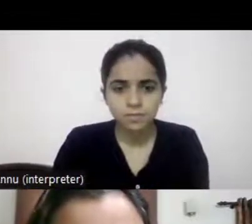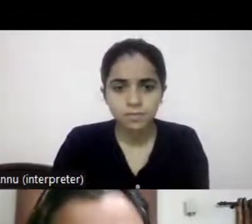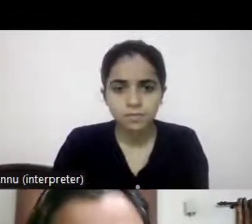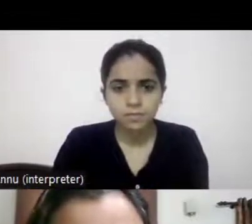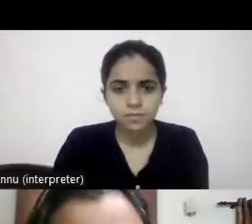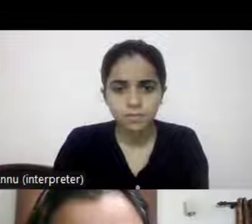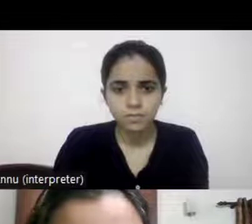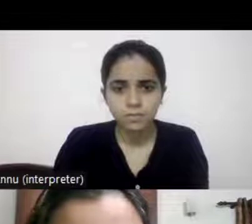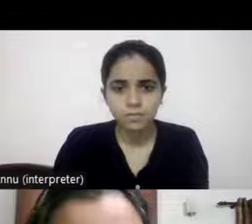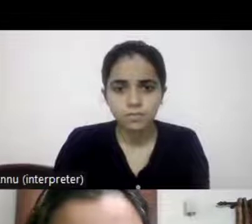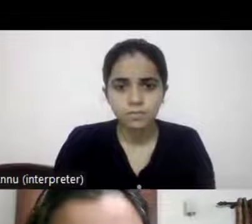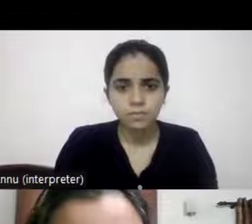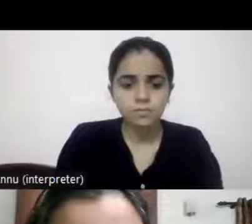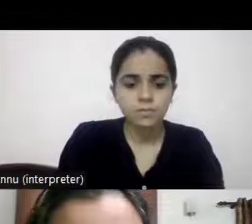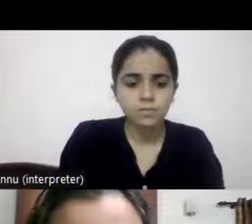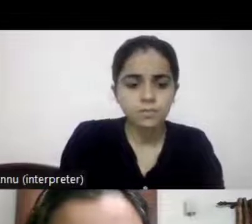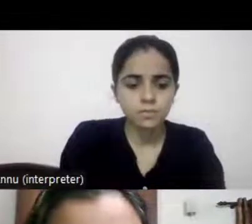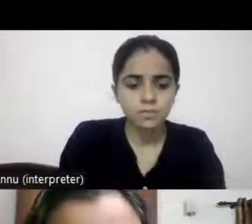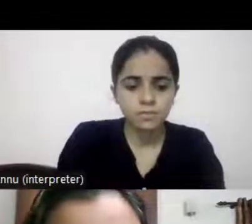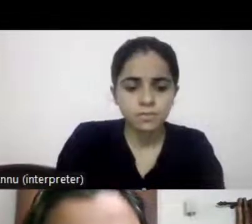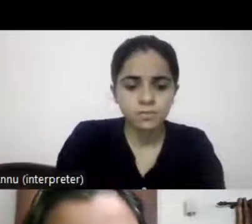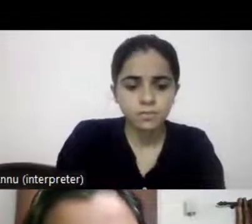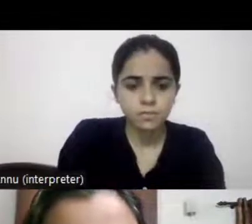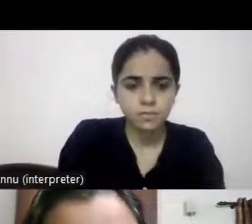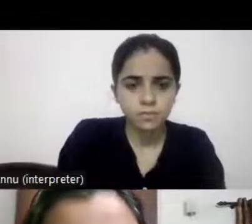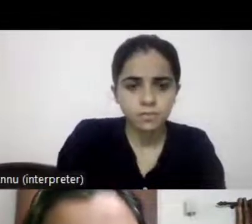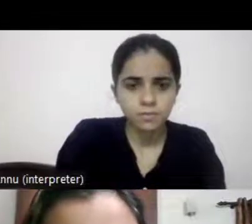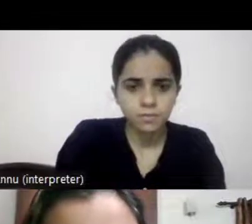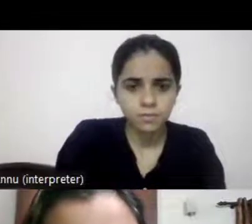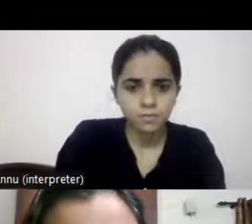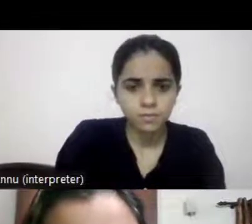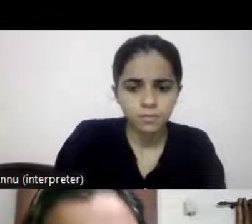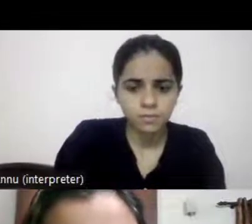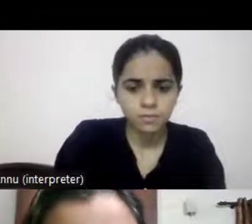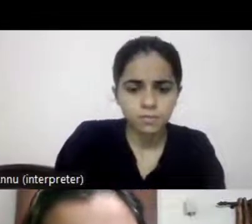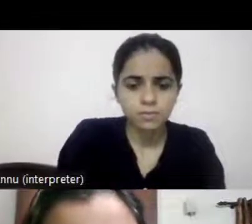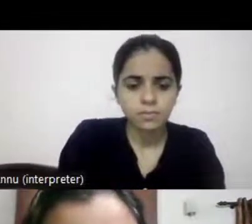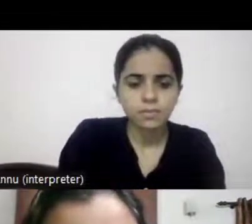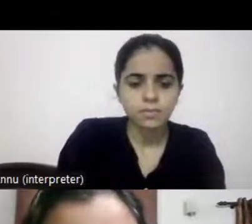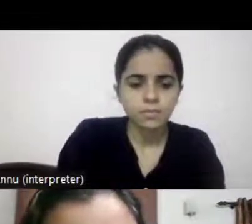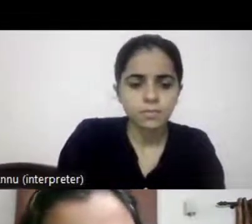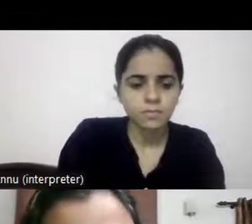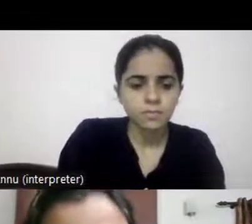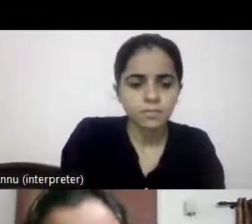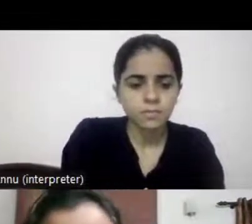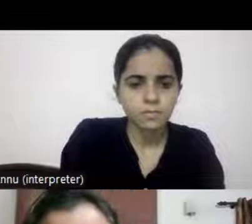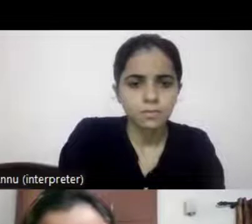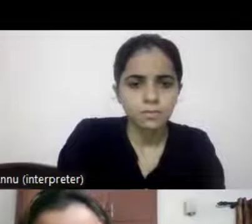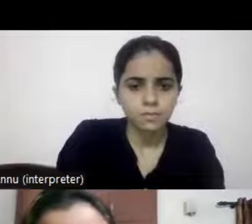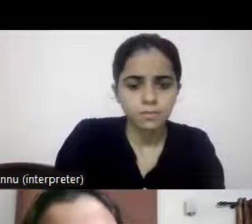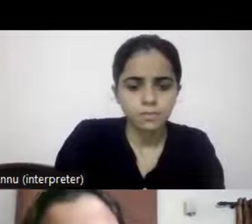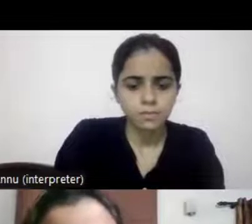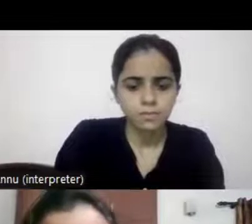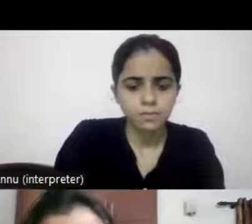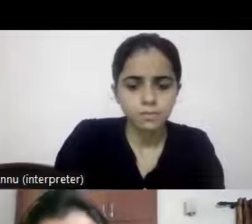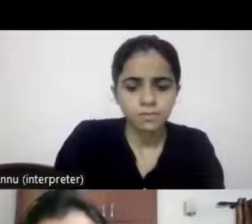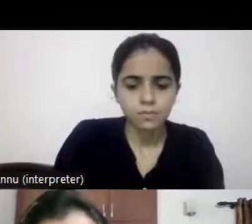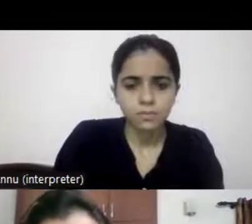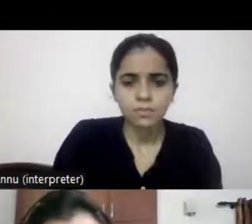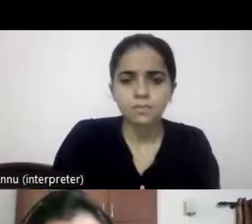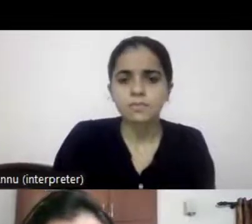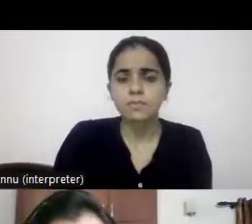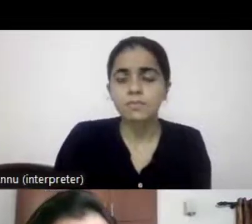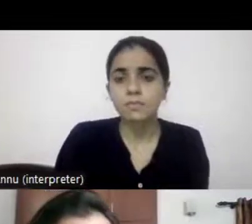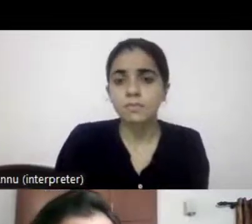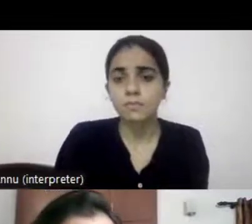Down syndrome that you may detect in a fetus. Definitely. Yeah, so something like that. Yeah. So the prenatal testing that